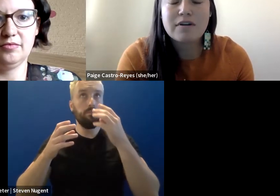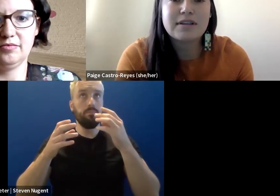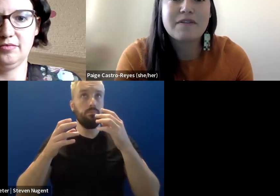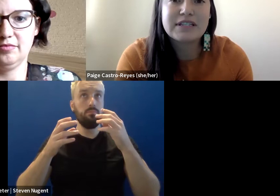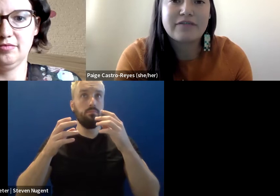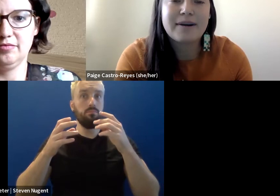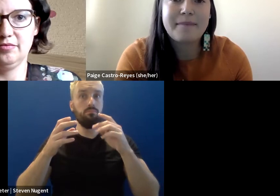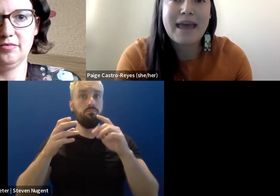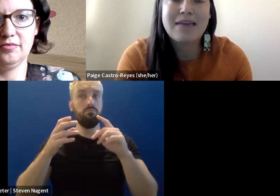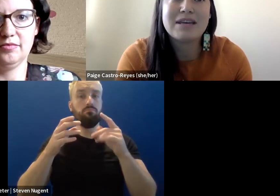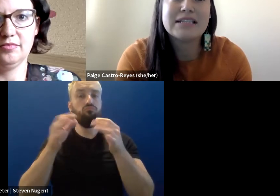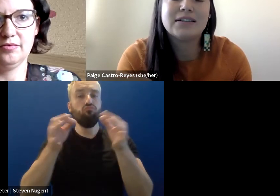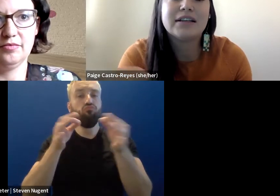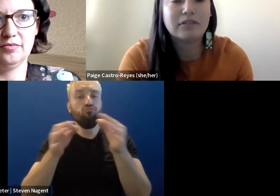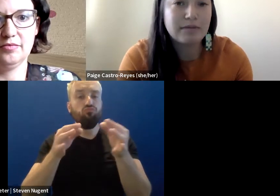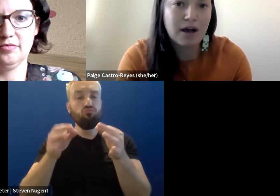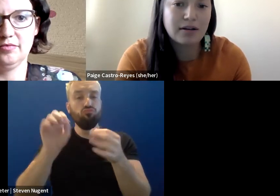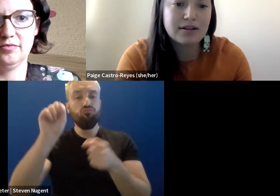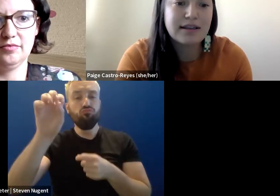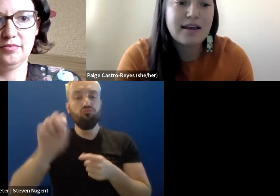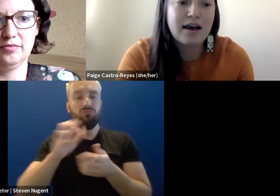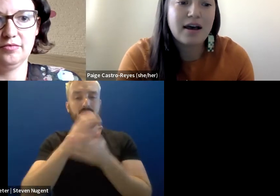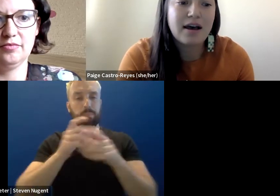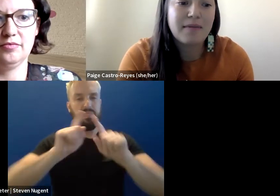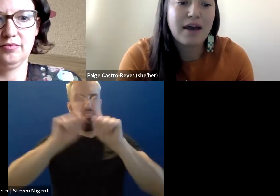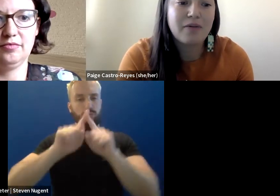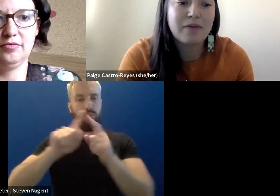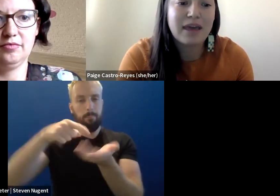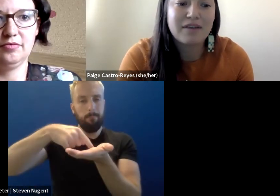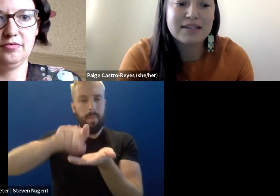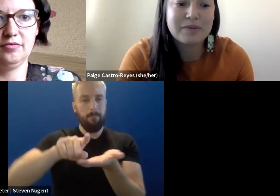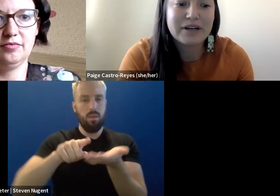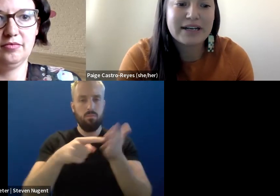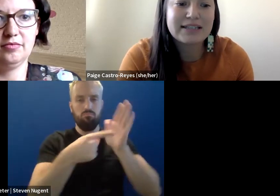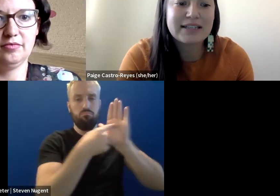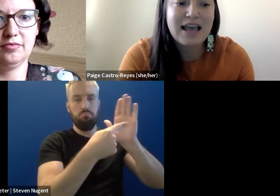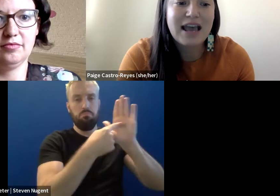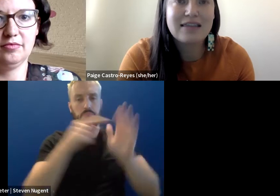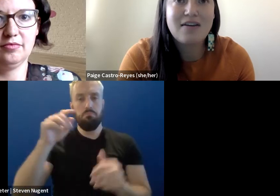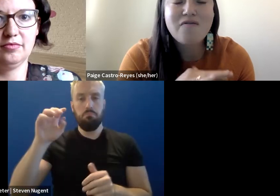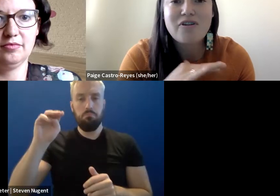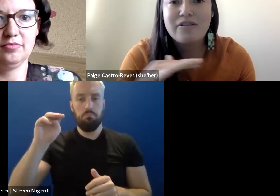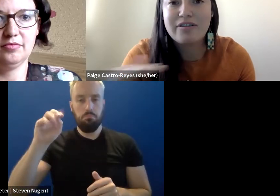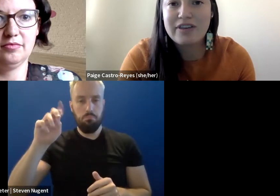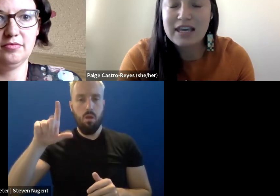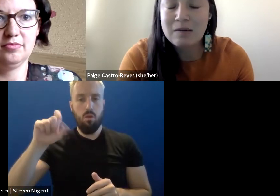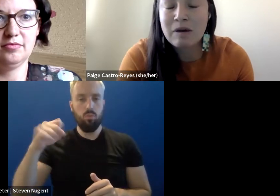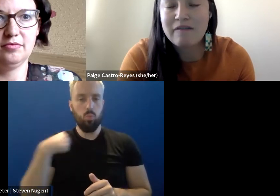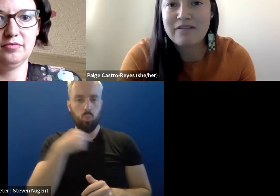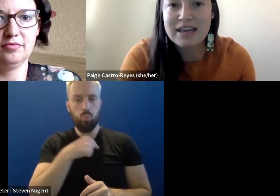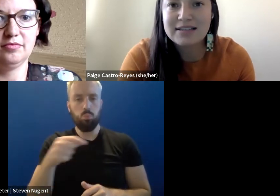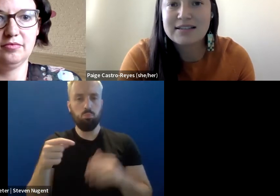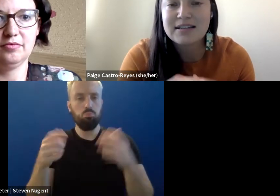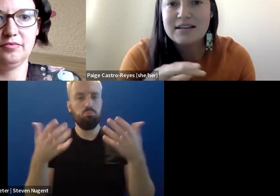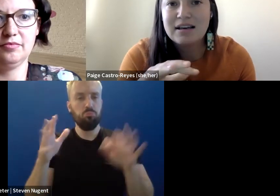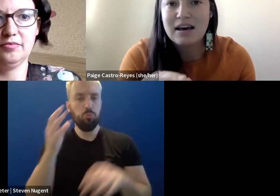going over some of the different payment delivery models that we have experienced. And the overall theme